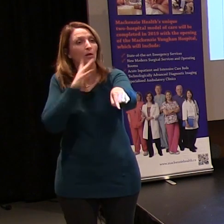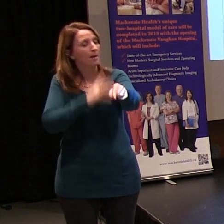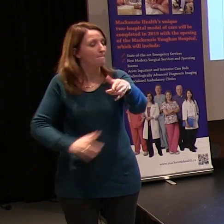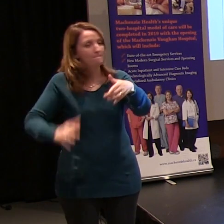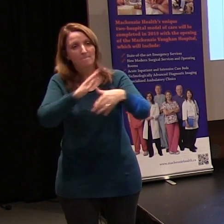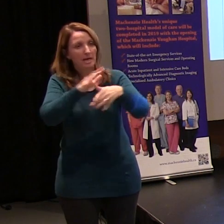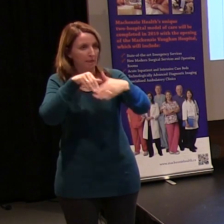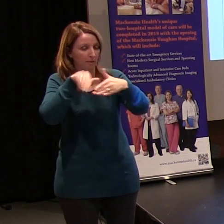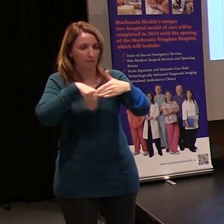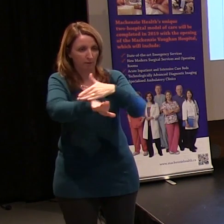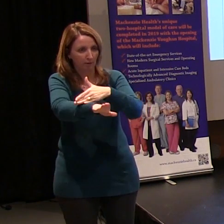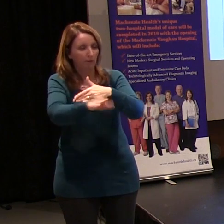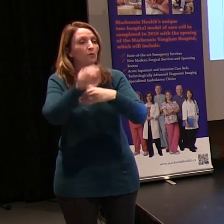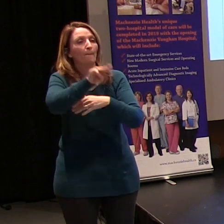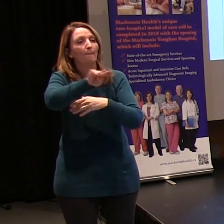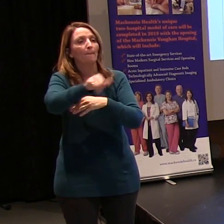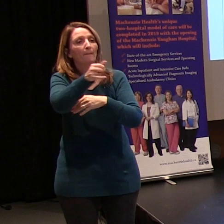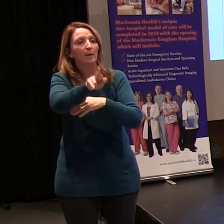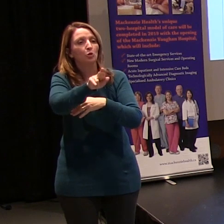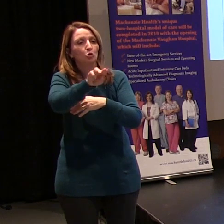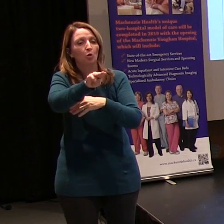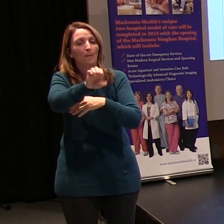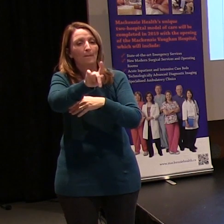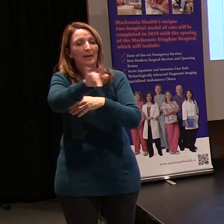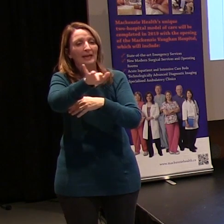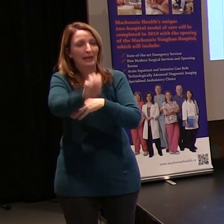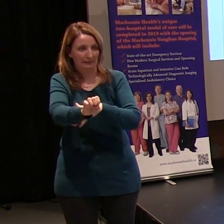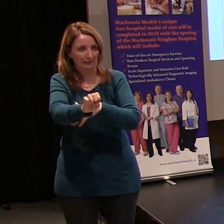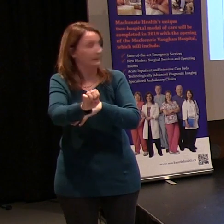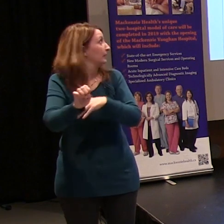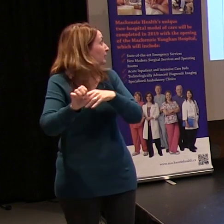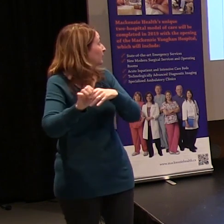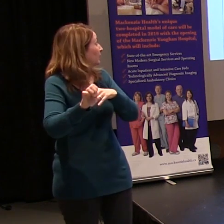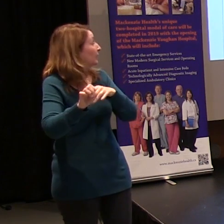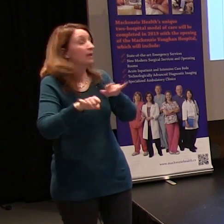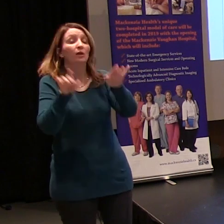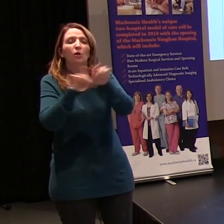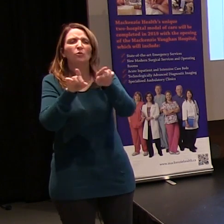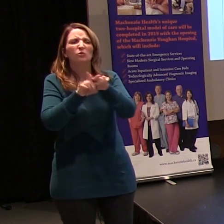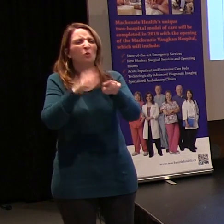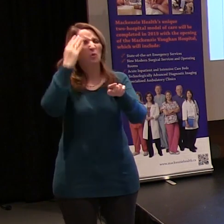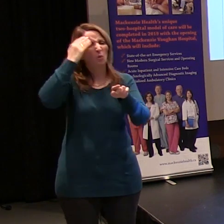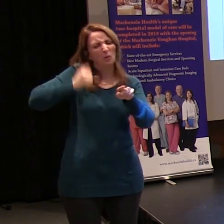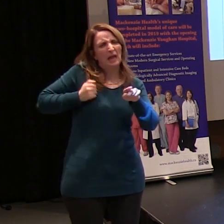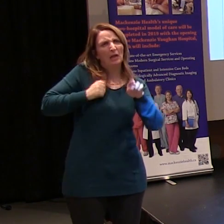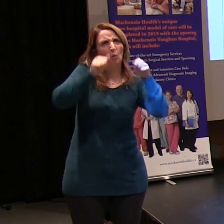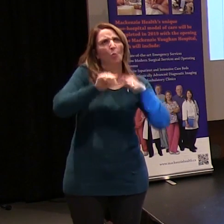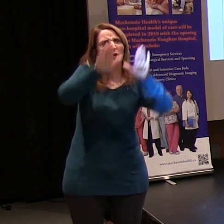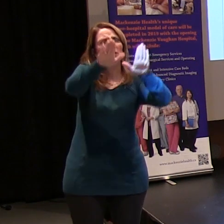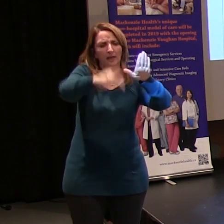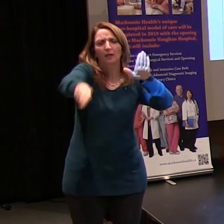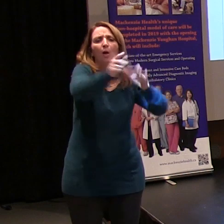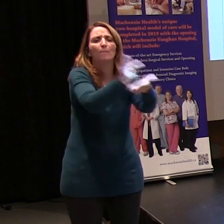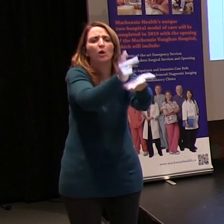Major Mackenzie and a connection from the Wonderland that it's part of the exit from the parking from the Wonderland.